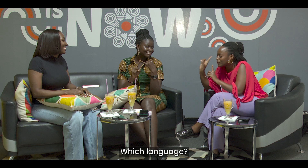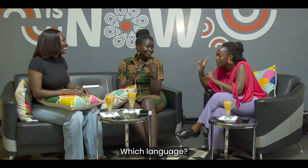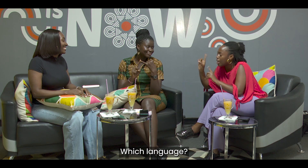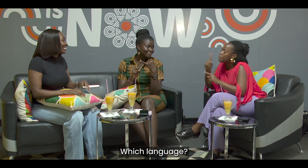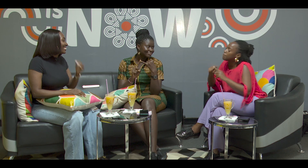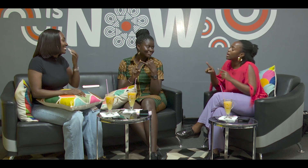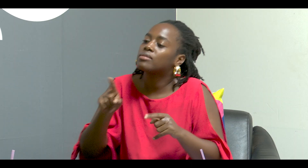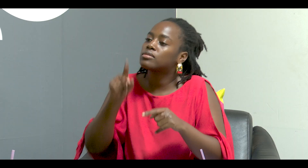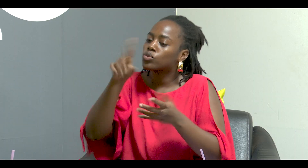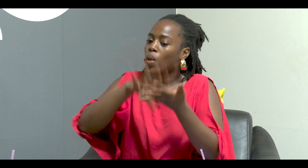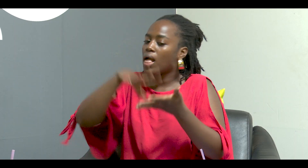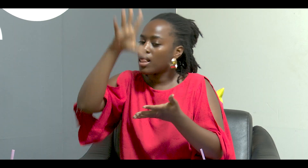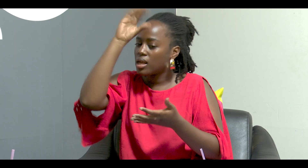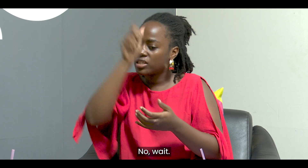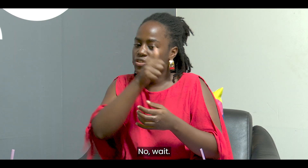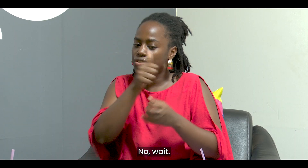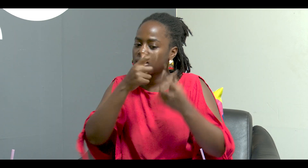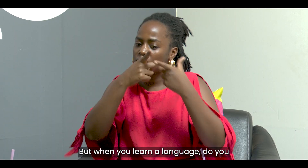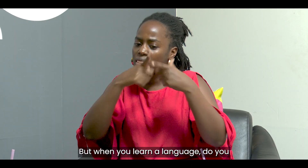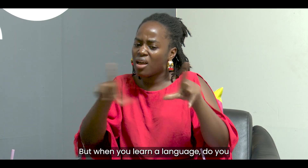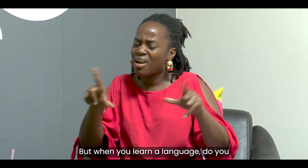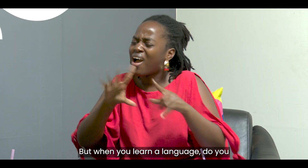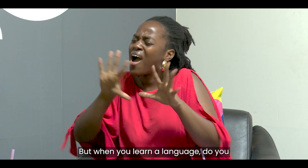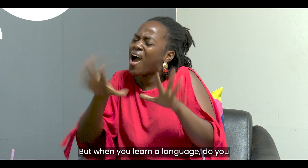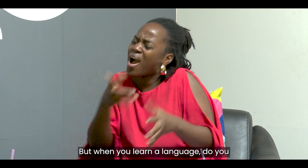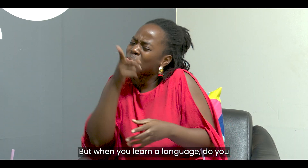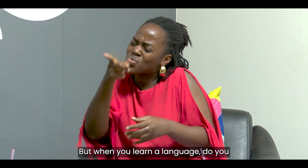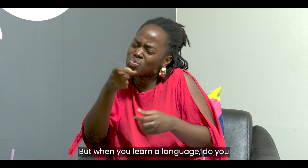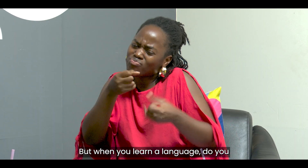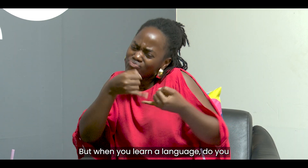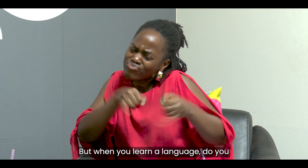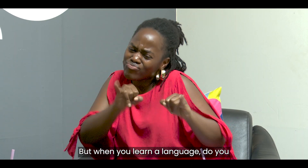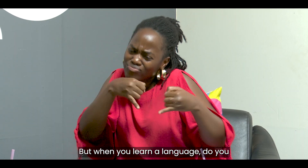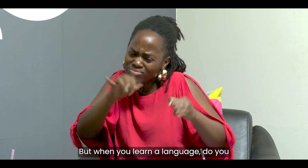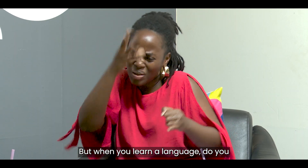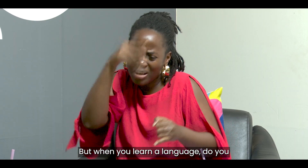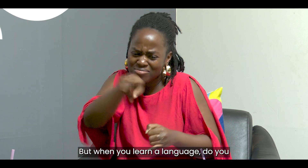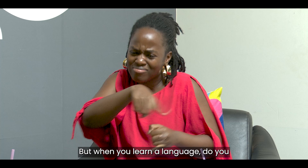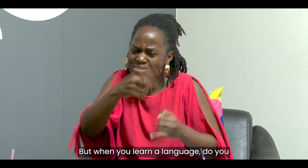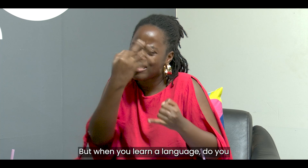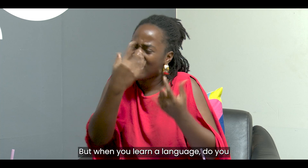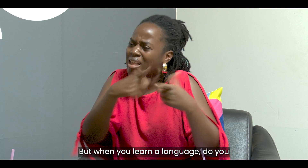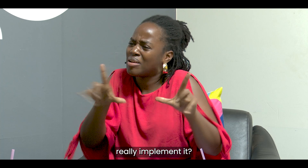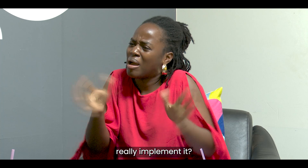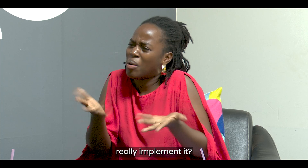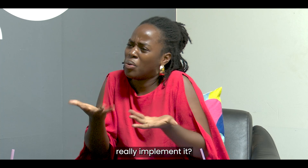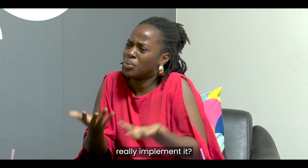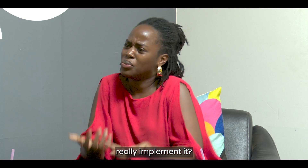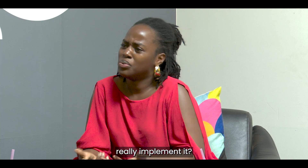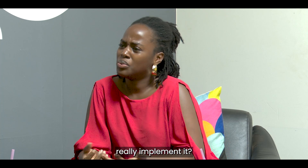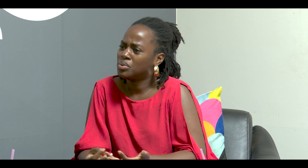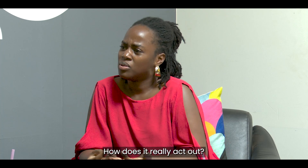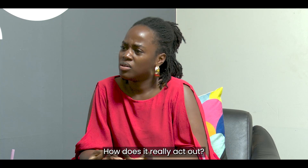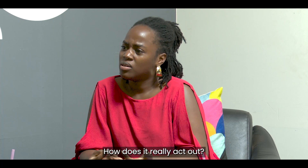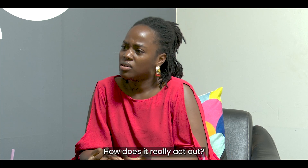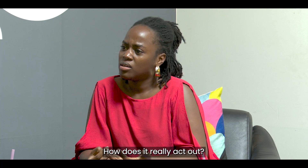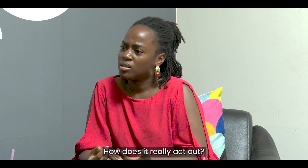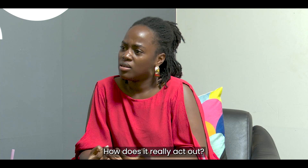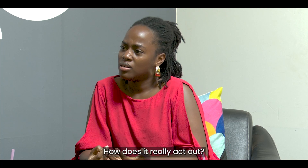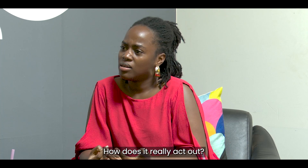language? No, wait, but when you learn a language, do you really implement it, and how does it really act out? Can you